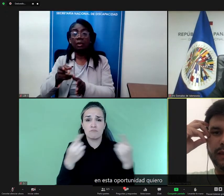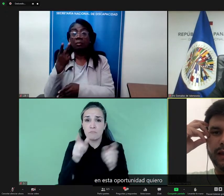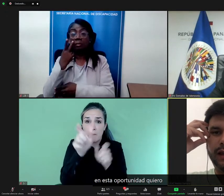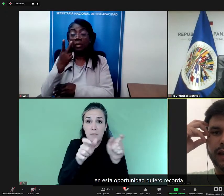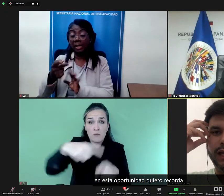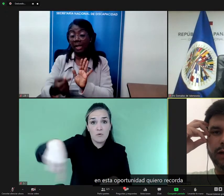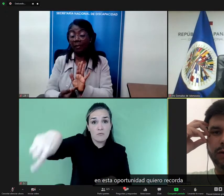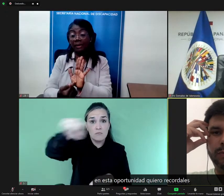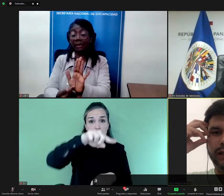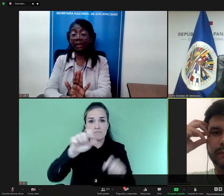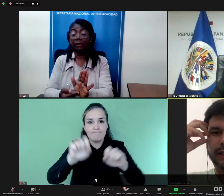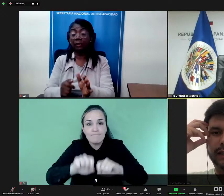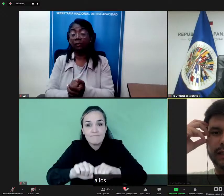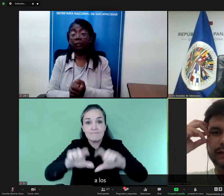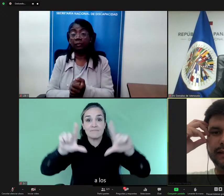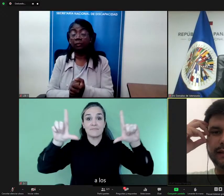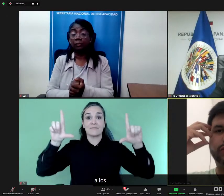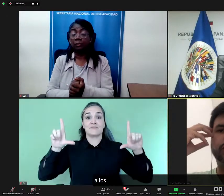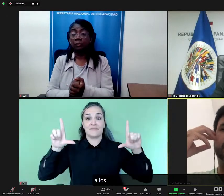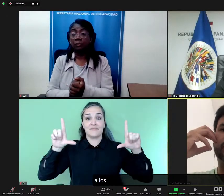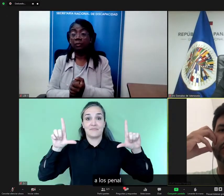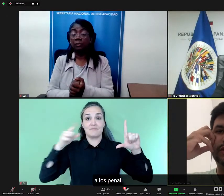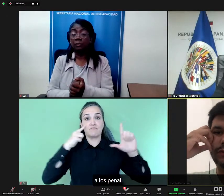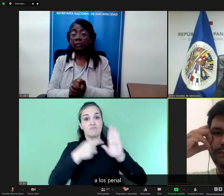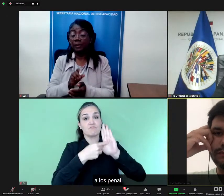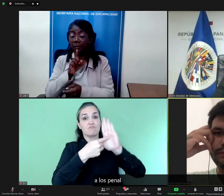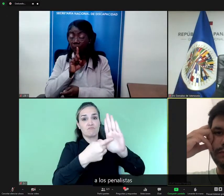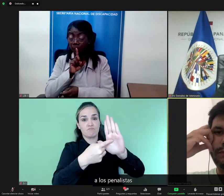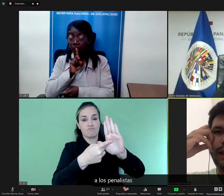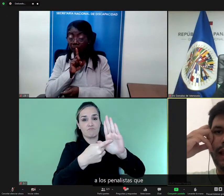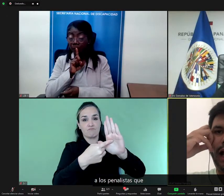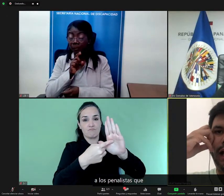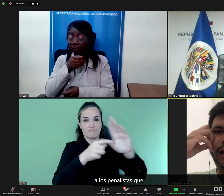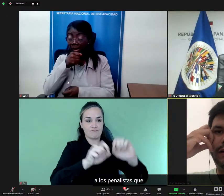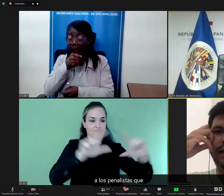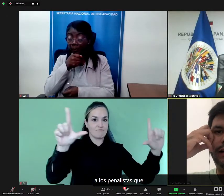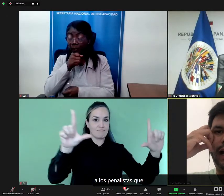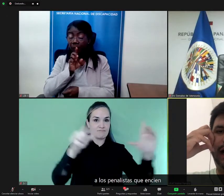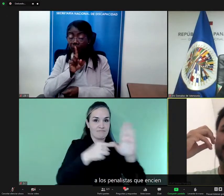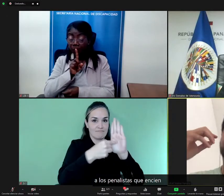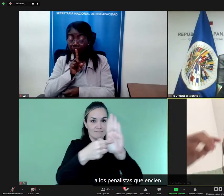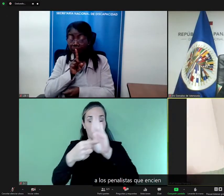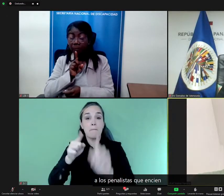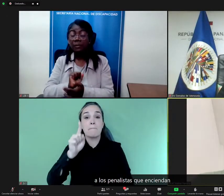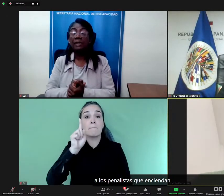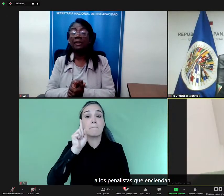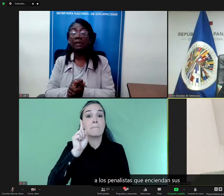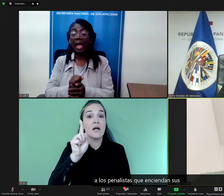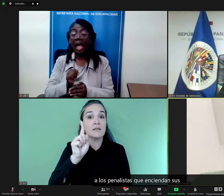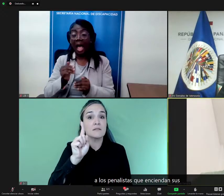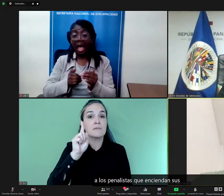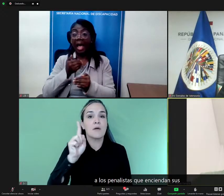your cameras on for your presentation and that you can keep your microphone silent